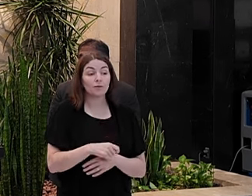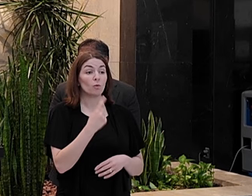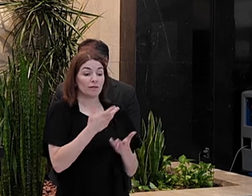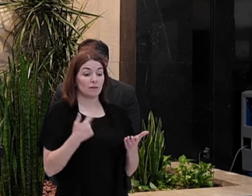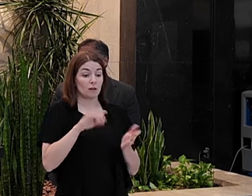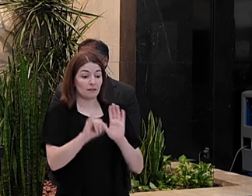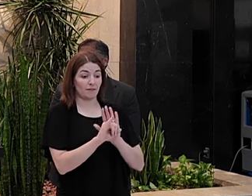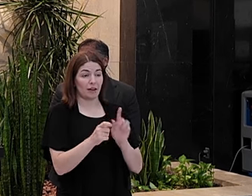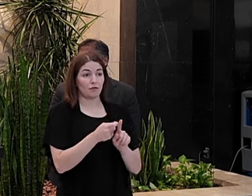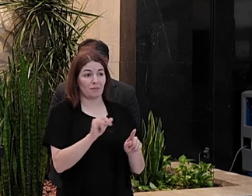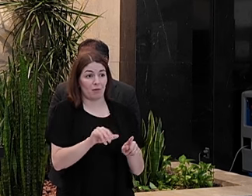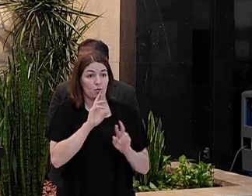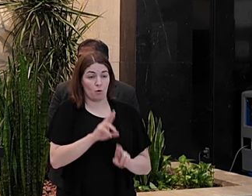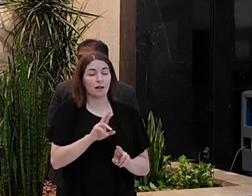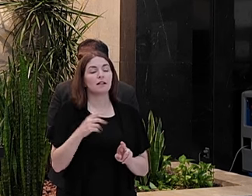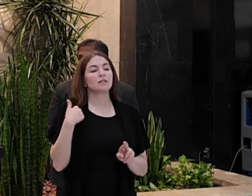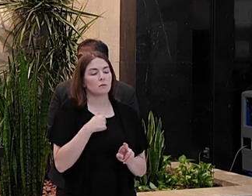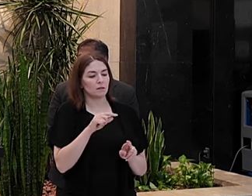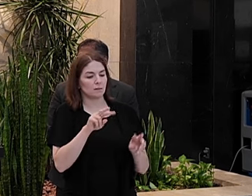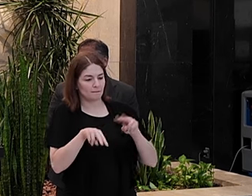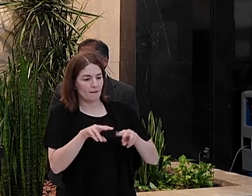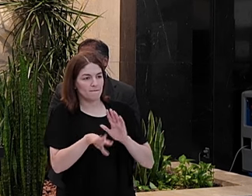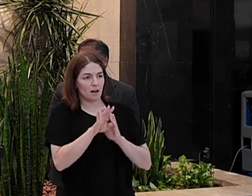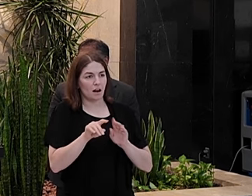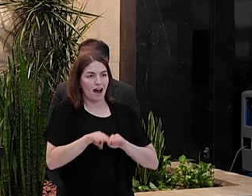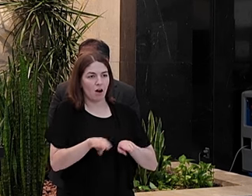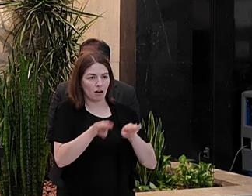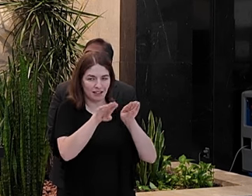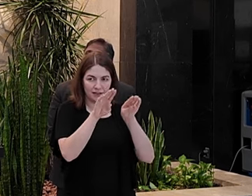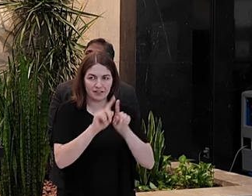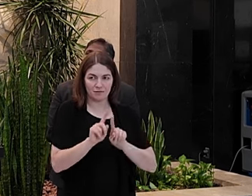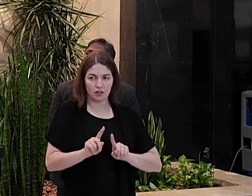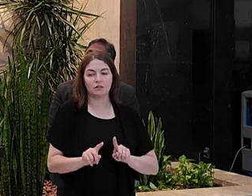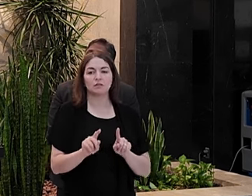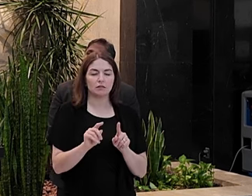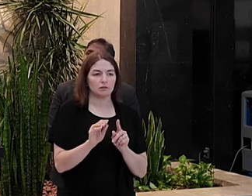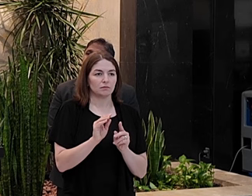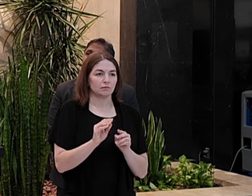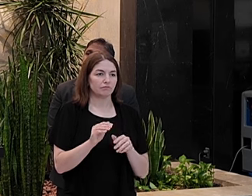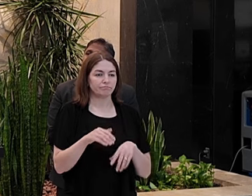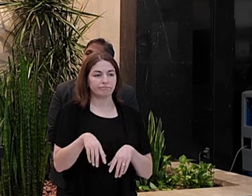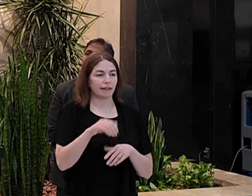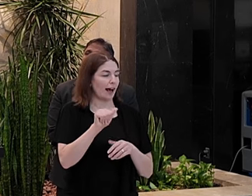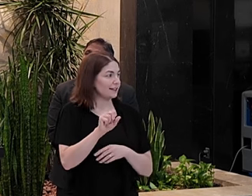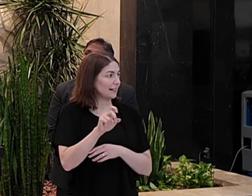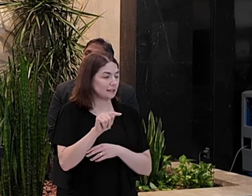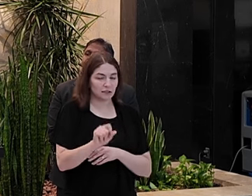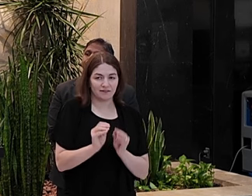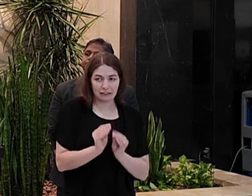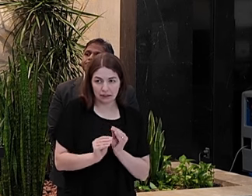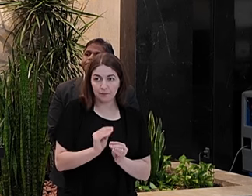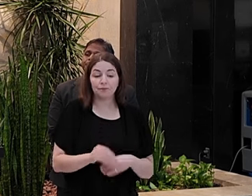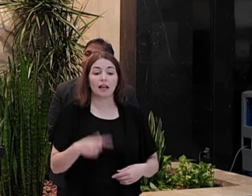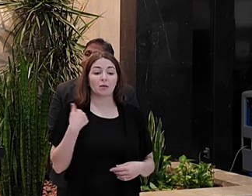going through and getting a hierarchy of updates on critical assets. Subsequent to that, we've gotten with the maintenance supervisor at the